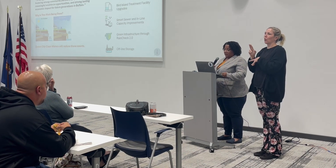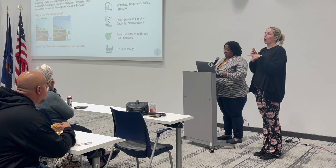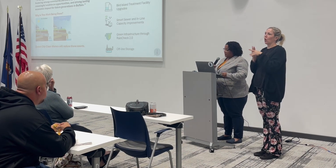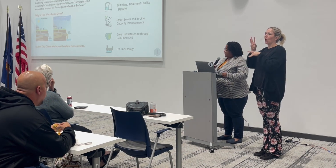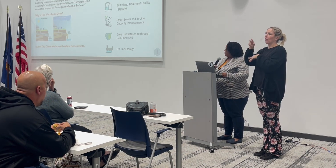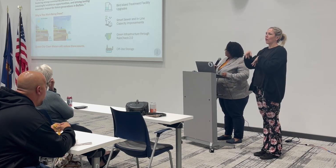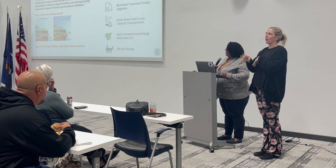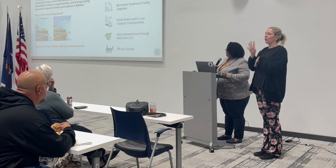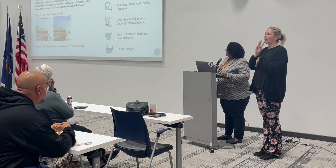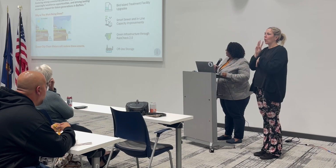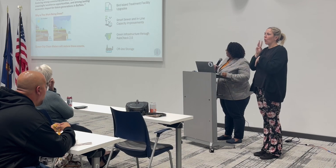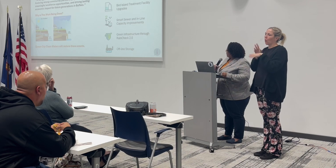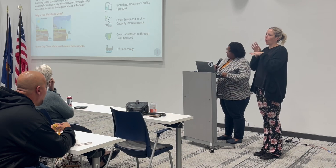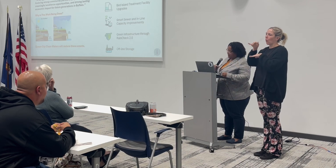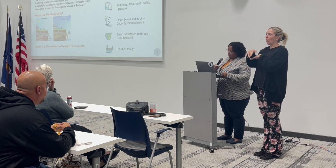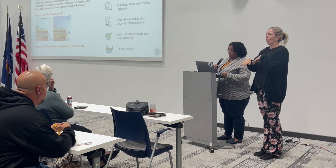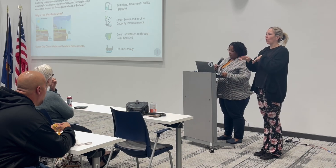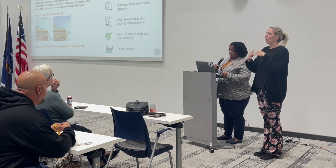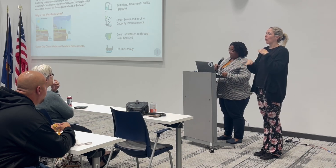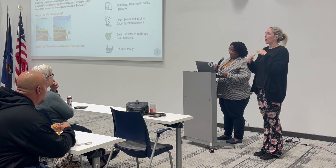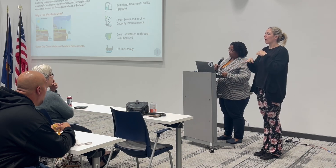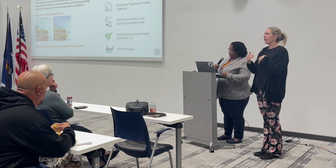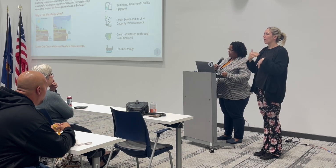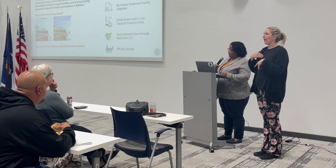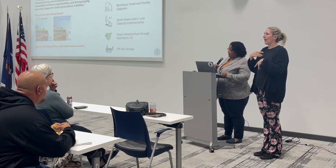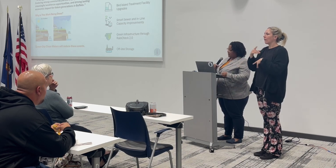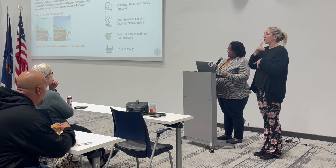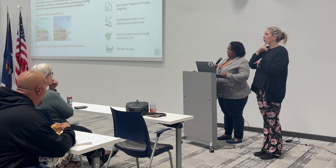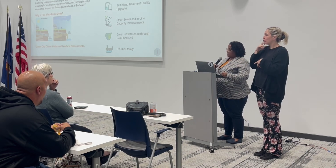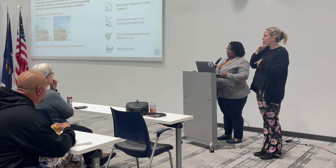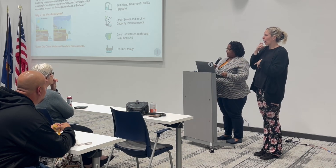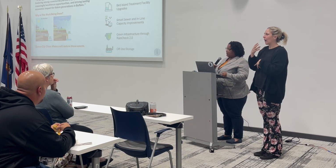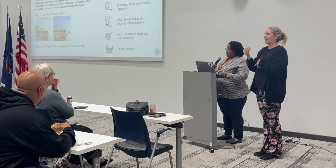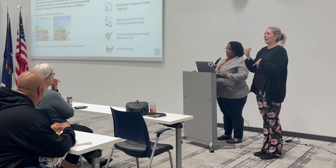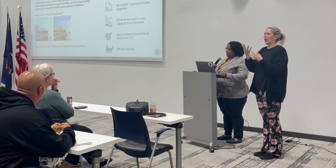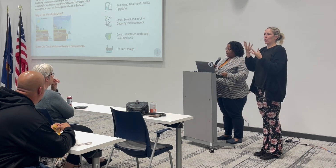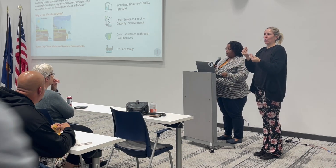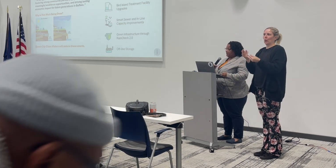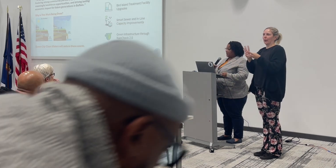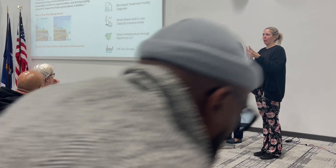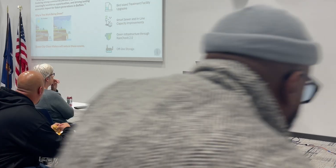look here, the picture has dry weather and wet weather, and our